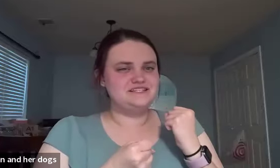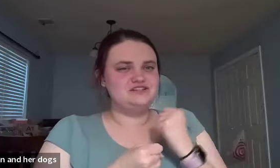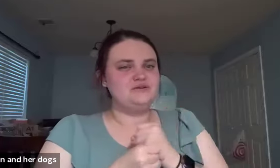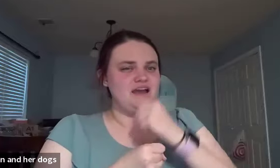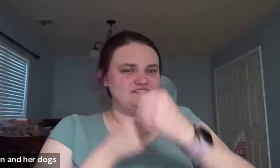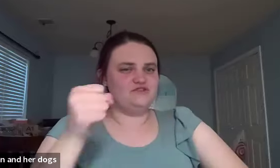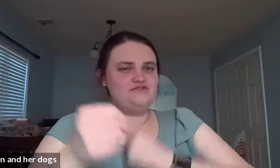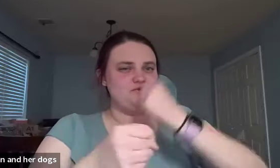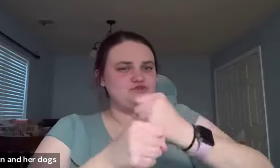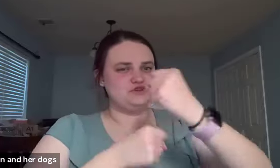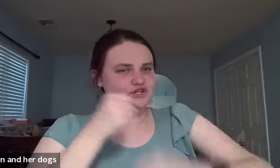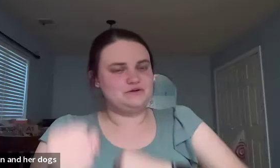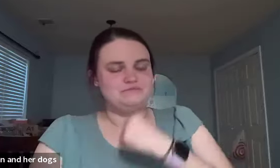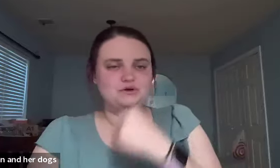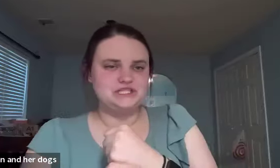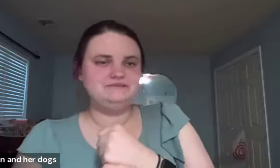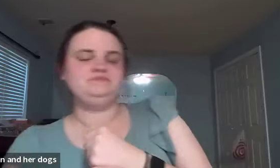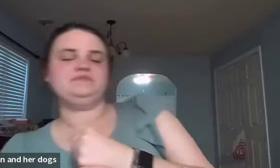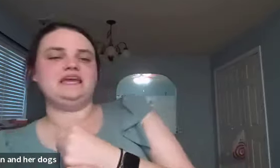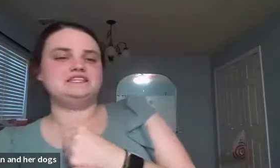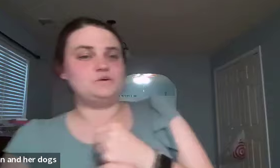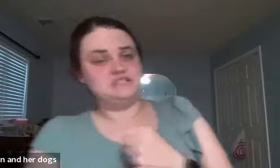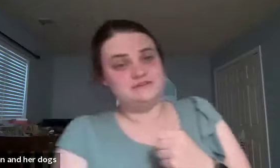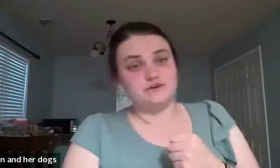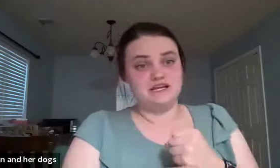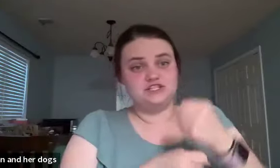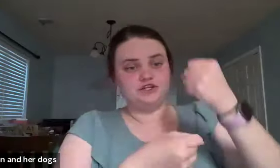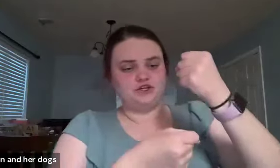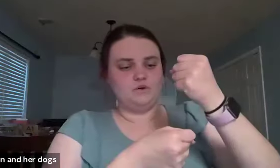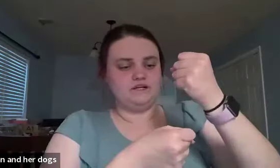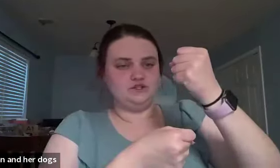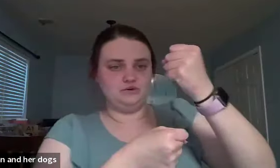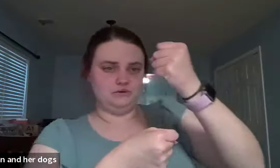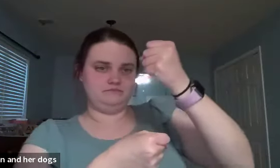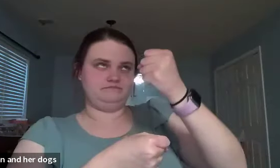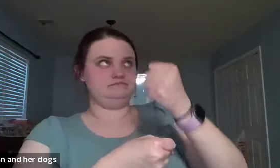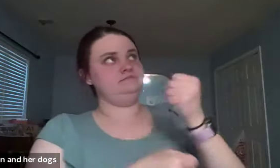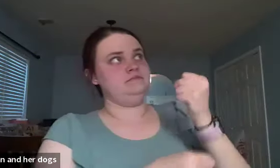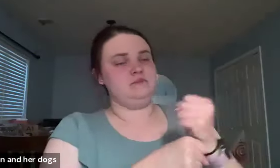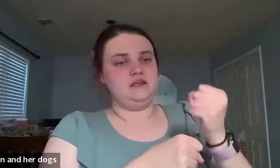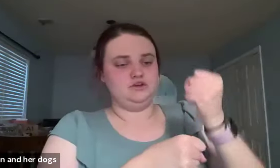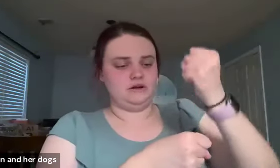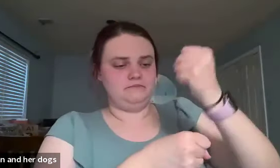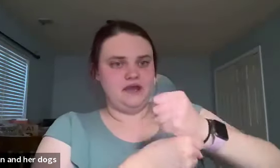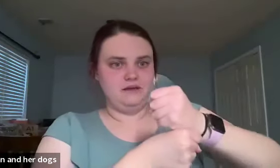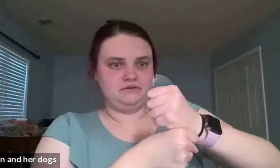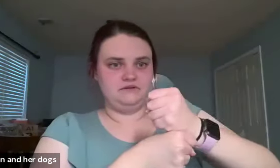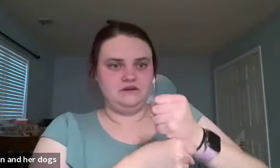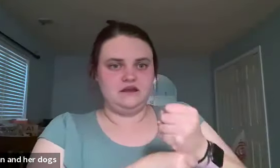this is you don't have to do the full circular motion. It's going to be for next year. You're going to tap